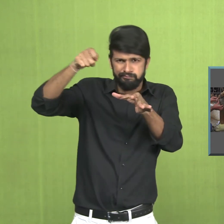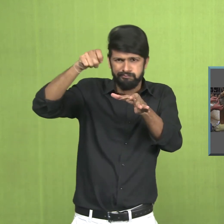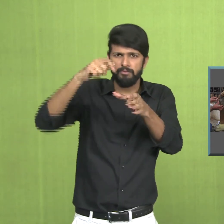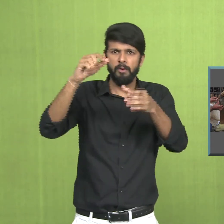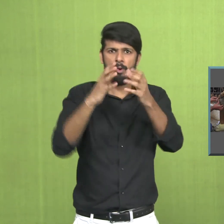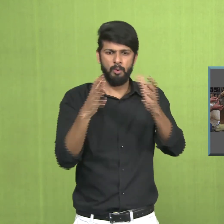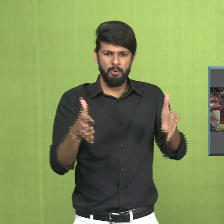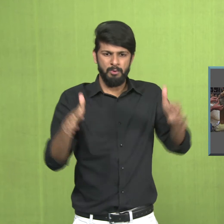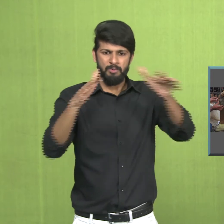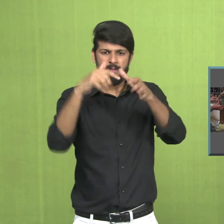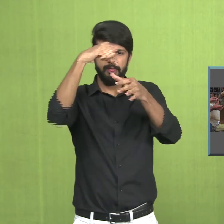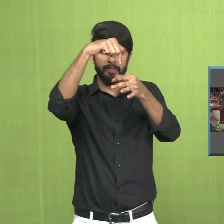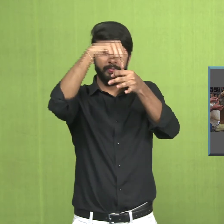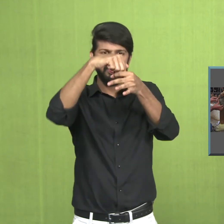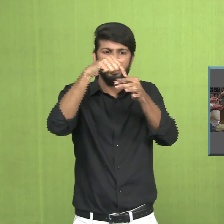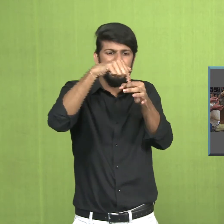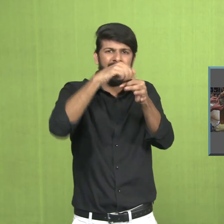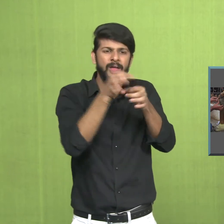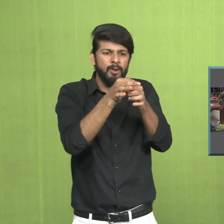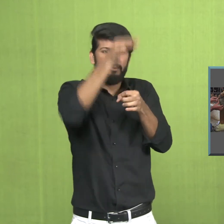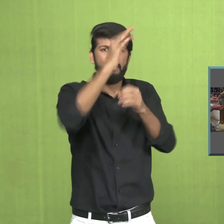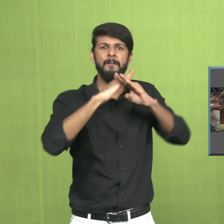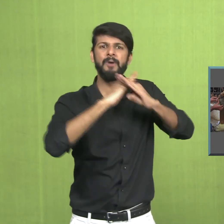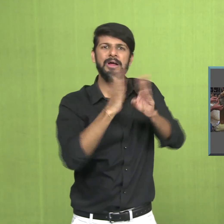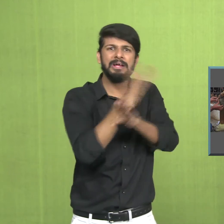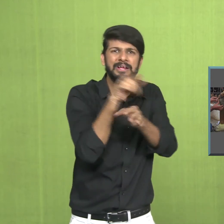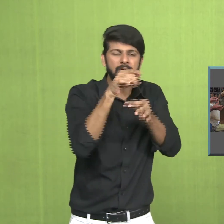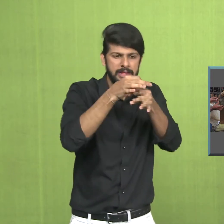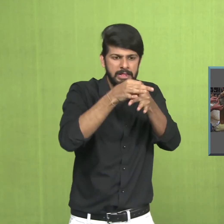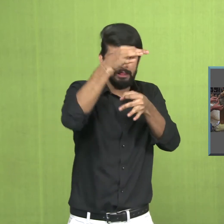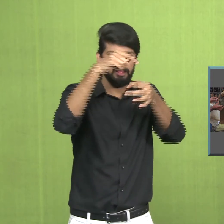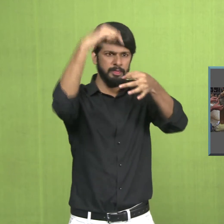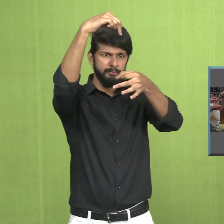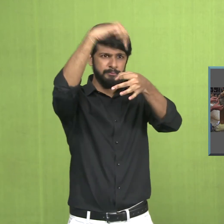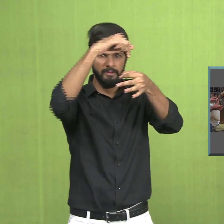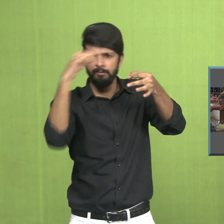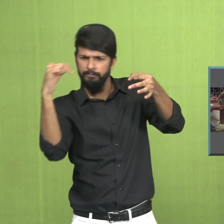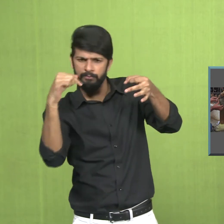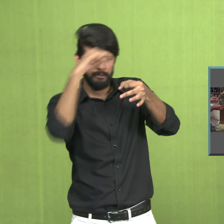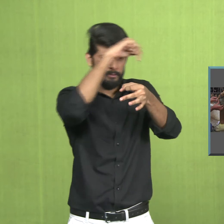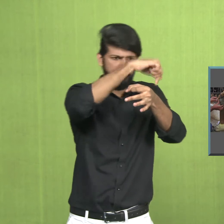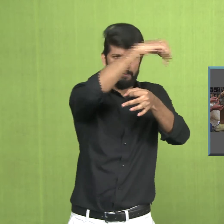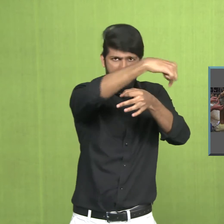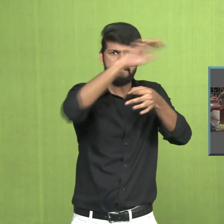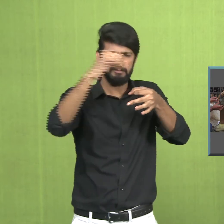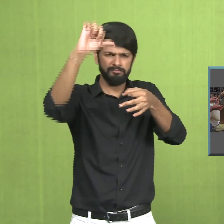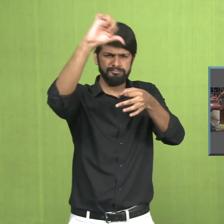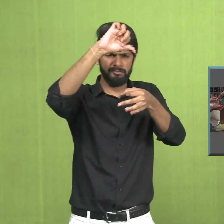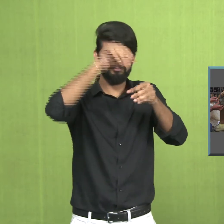thing, and hot metal is poured inside the hole where the wax came out.